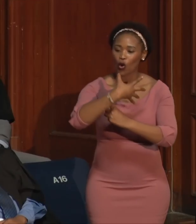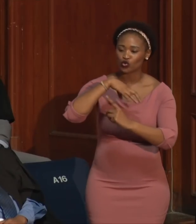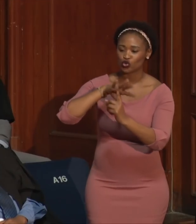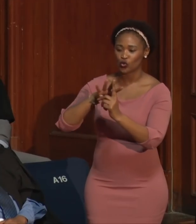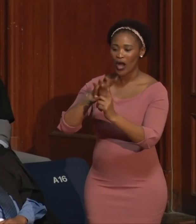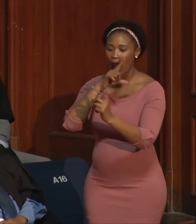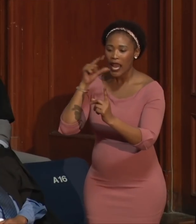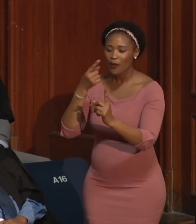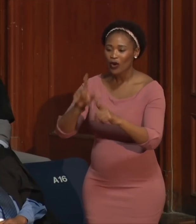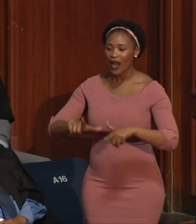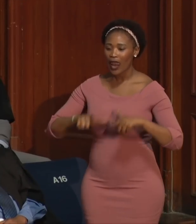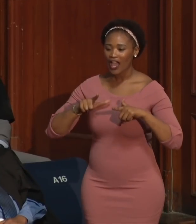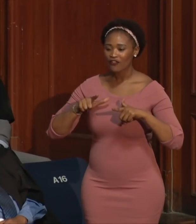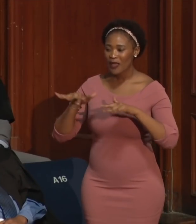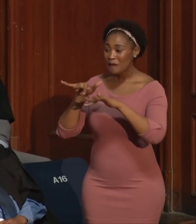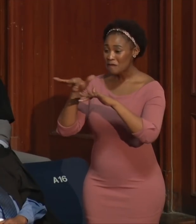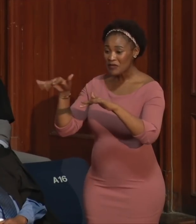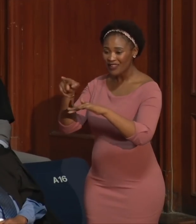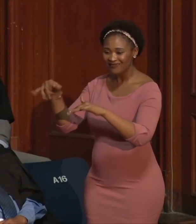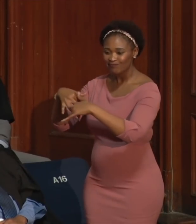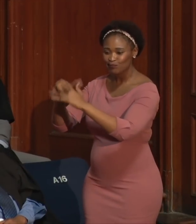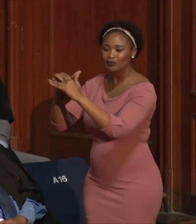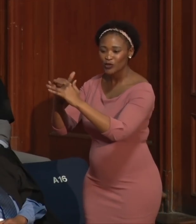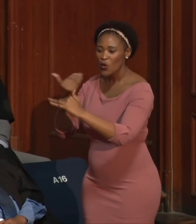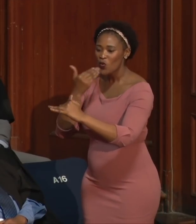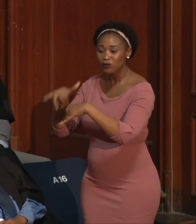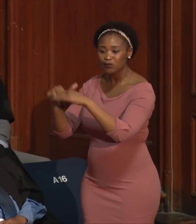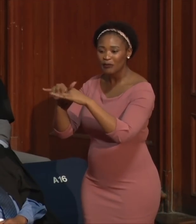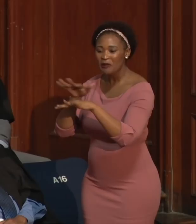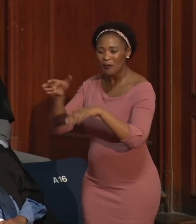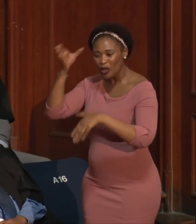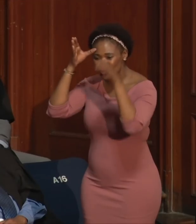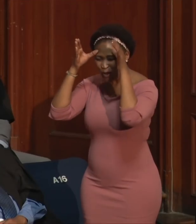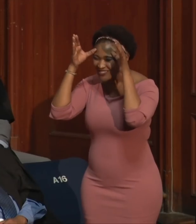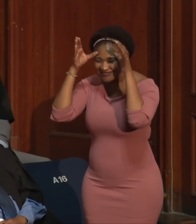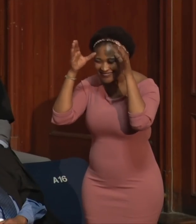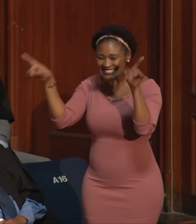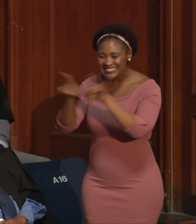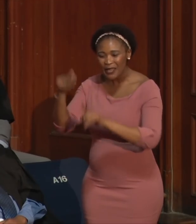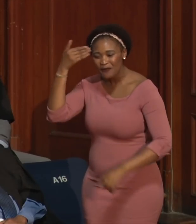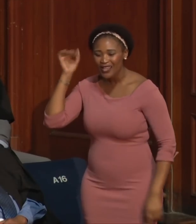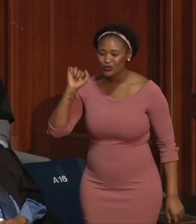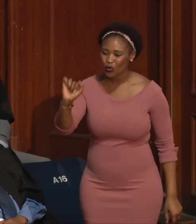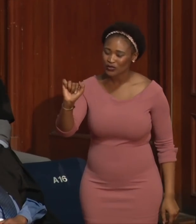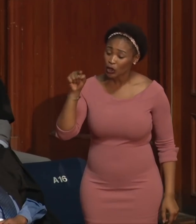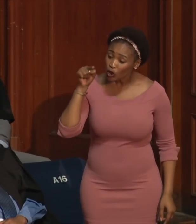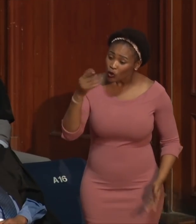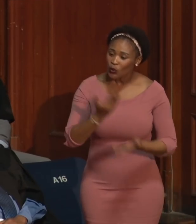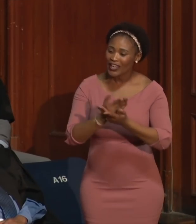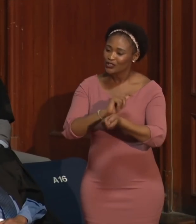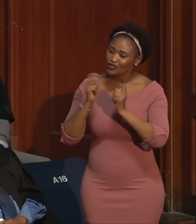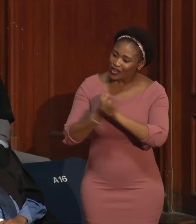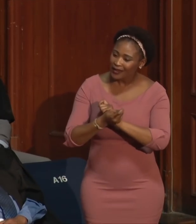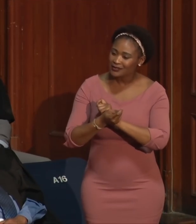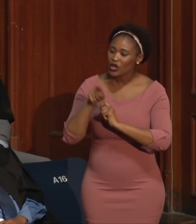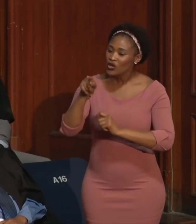up by people that were no smarter than you. And you can change it, you can influence it, shake off